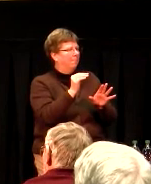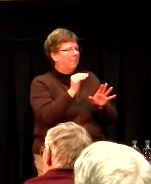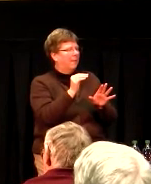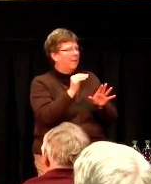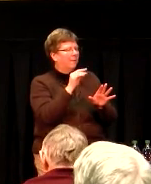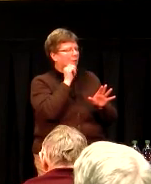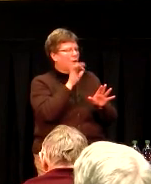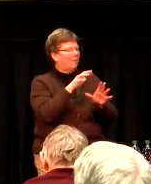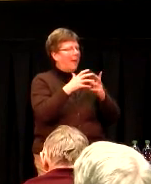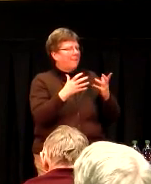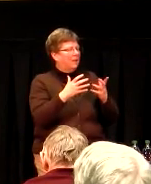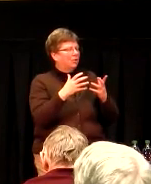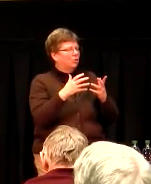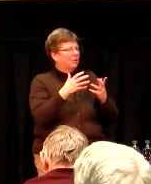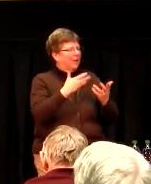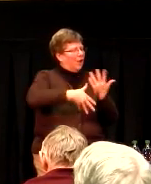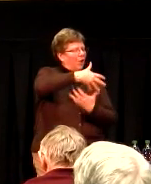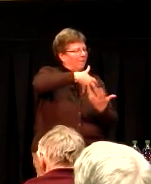magnetic